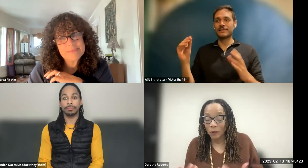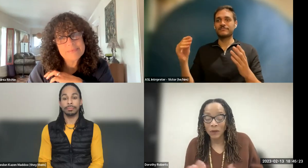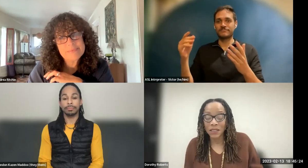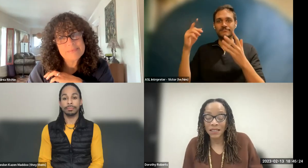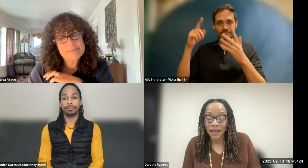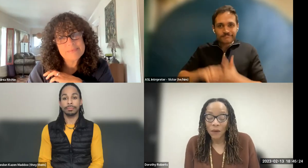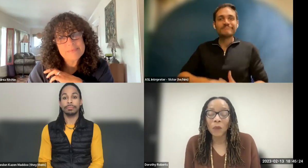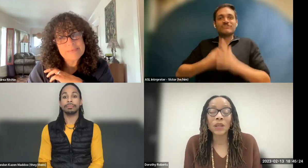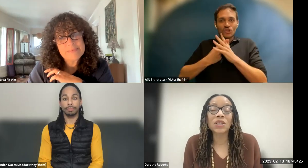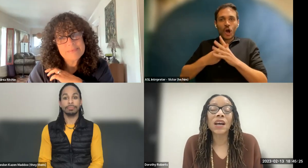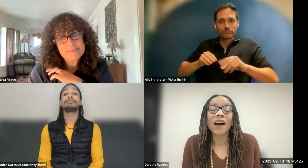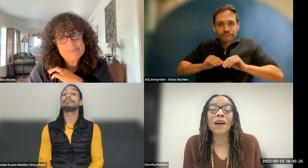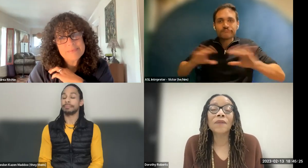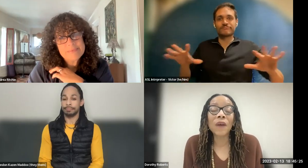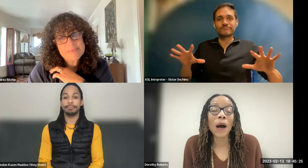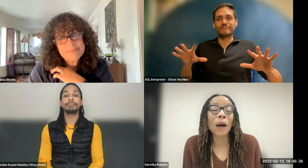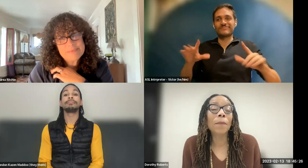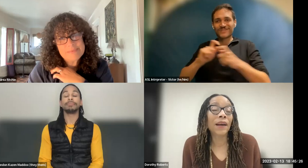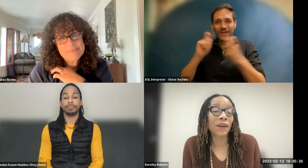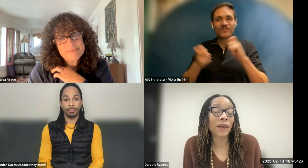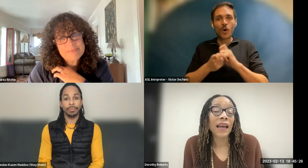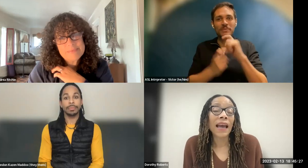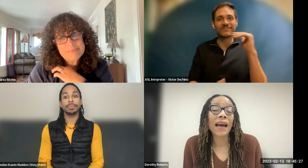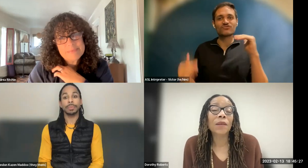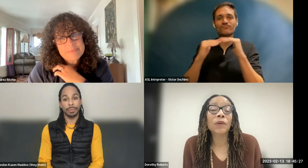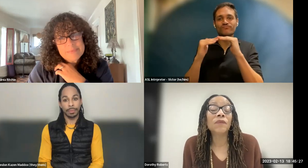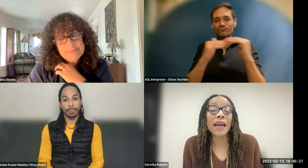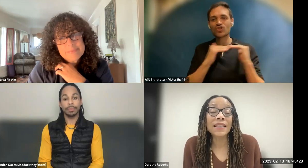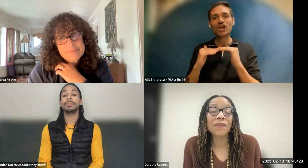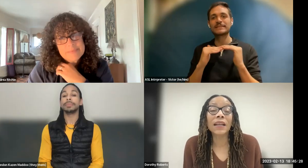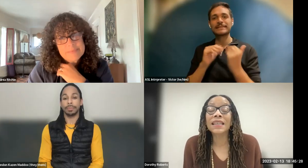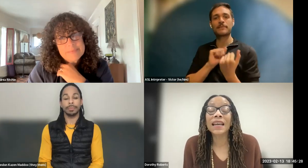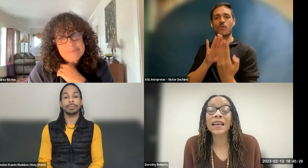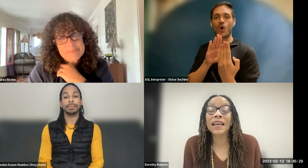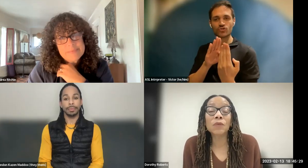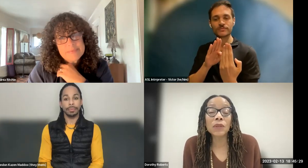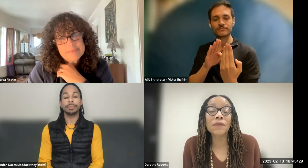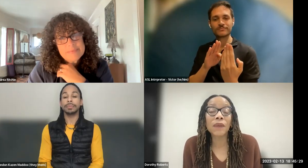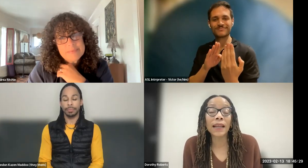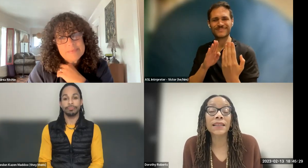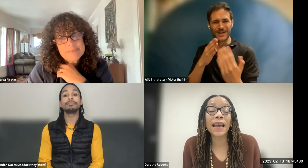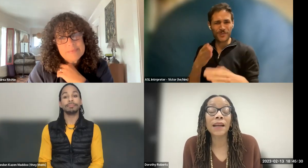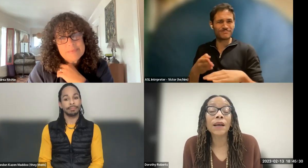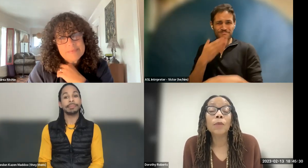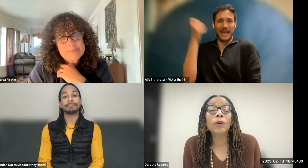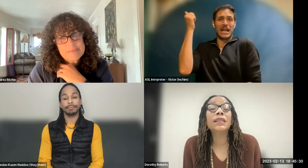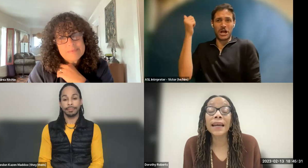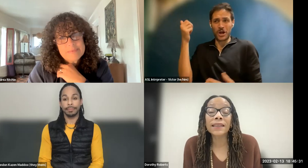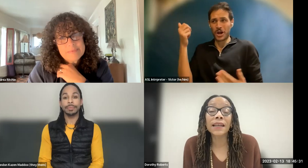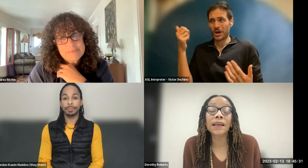justice approaches, which are far better at preventing violence, getting to the roots of violence,